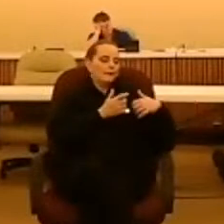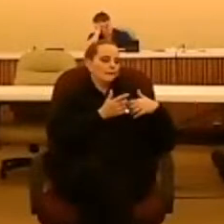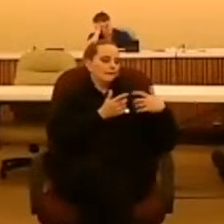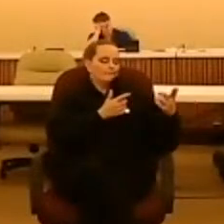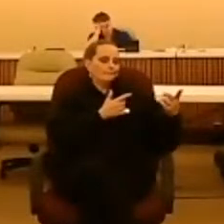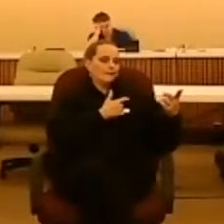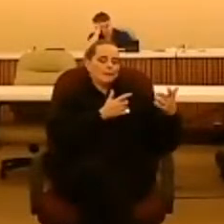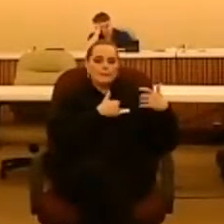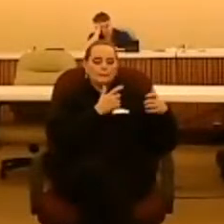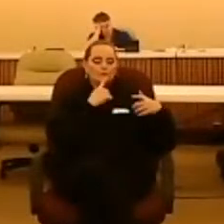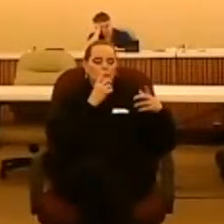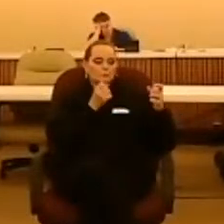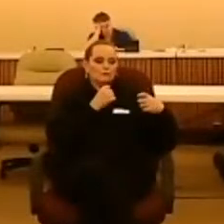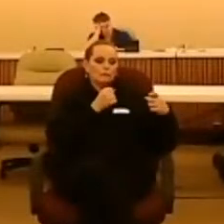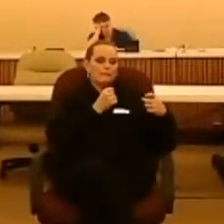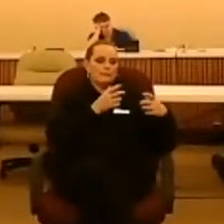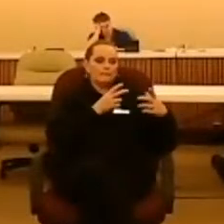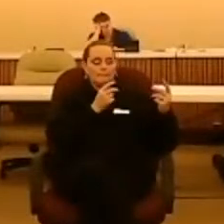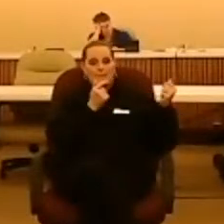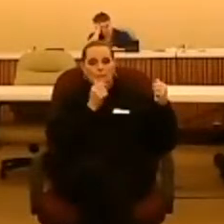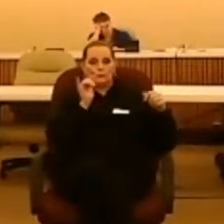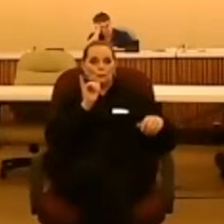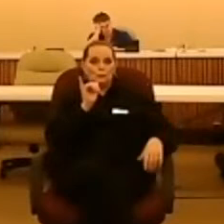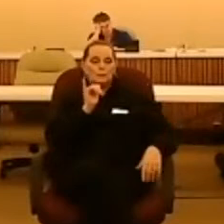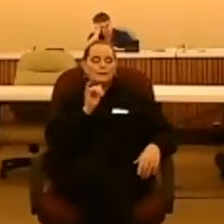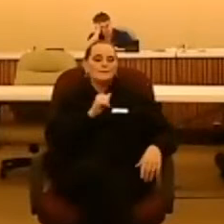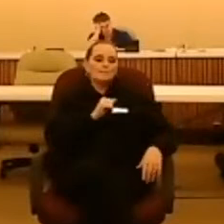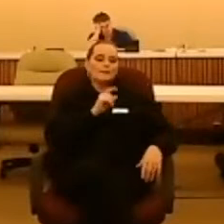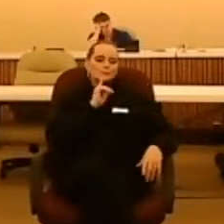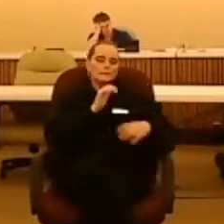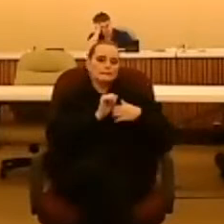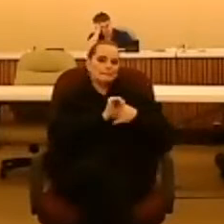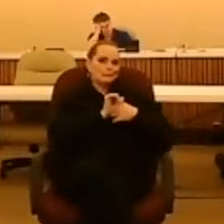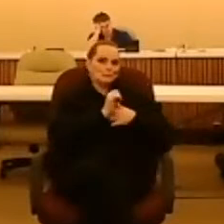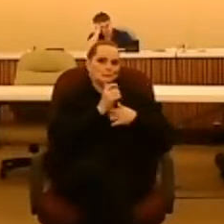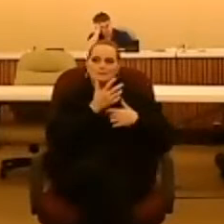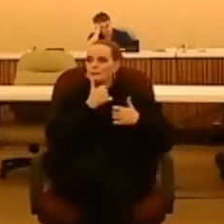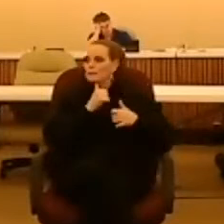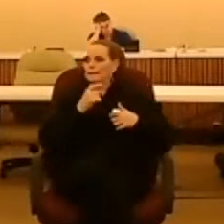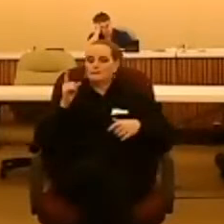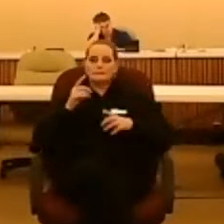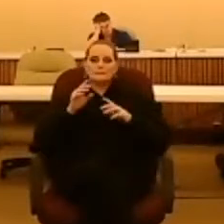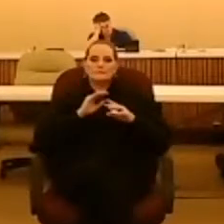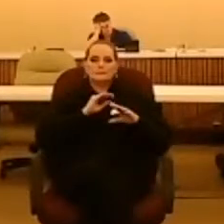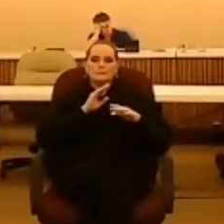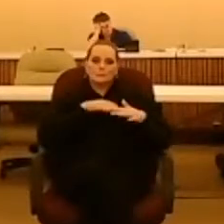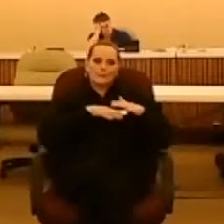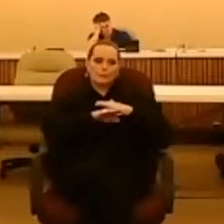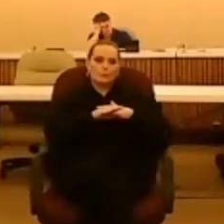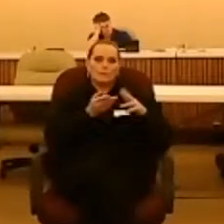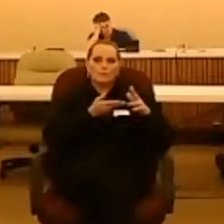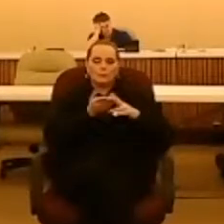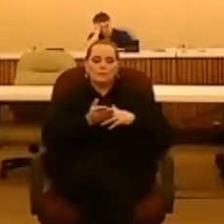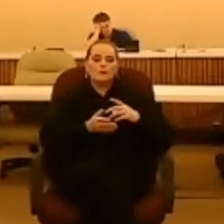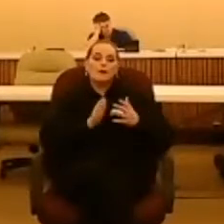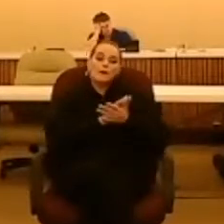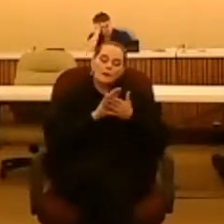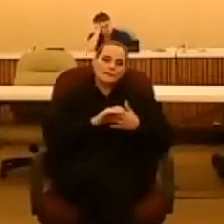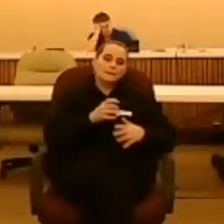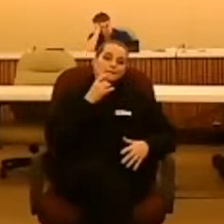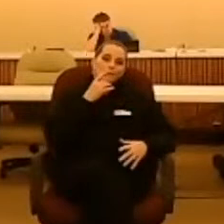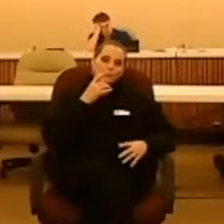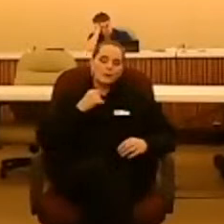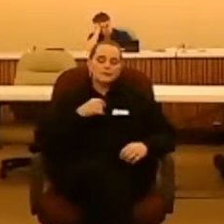going faster than what I need to also. But it's very dangerous to get out of there. It would be nice if a light was there. Maybe I'm